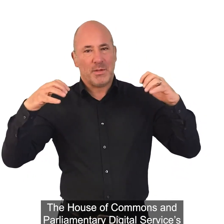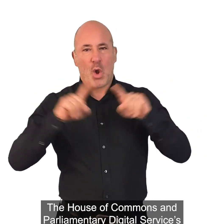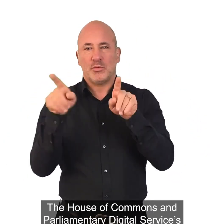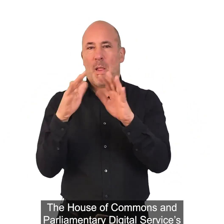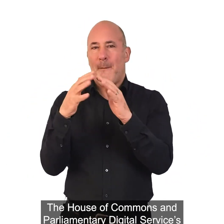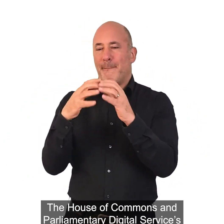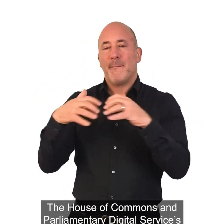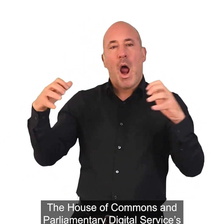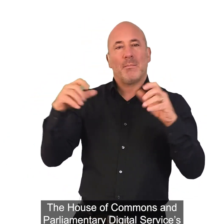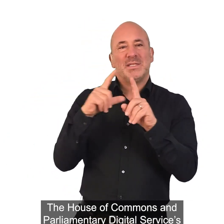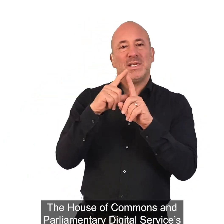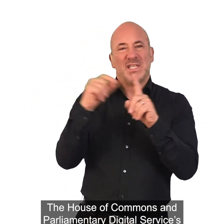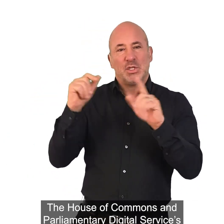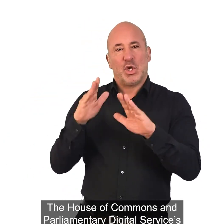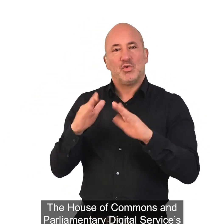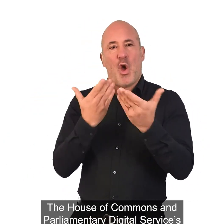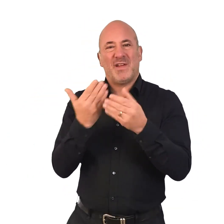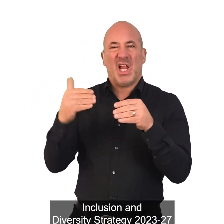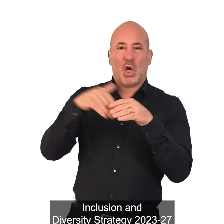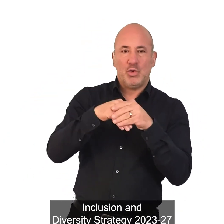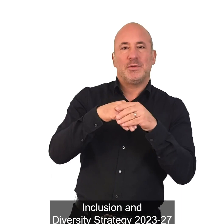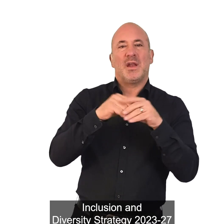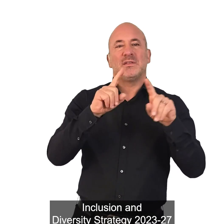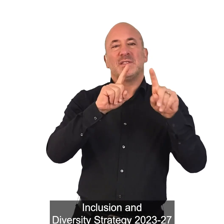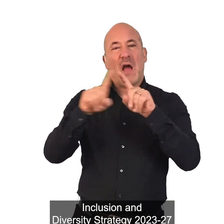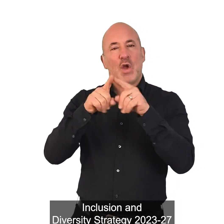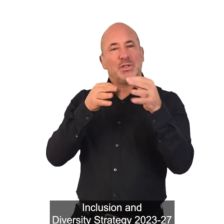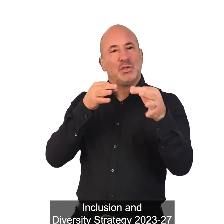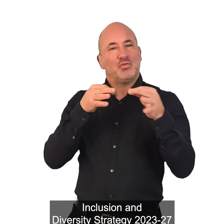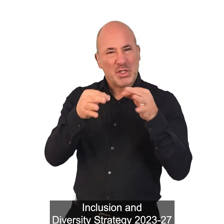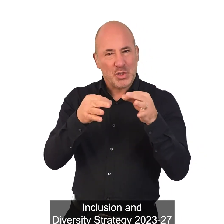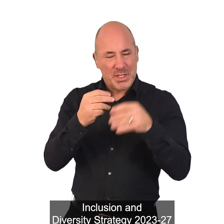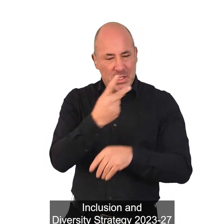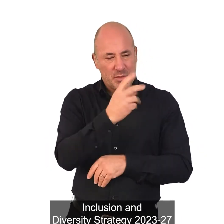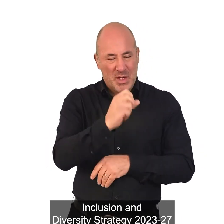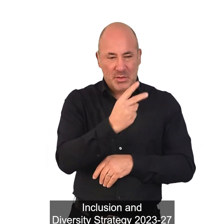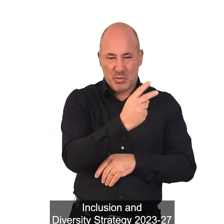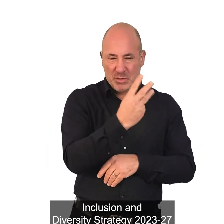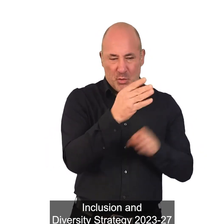Parliamentary Digital Services Inclusion and Diversity Strategy